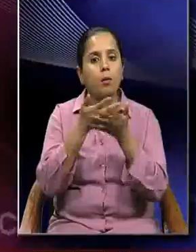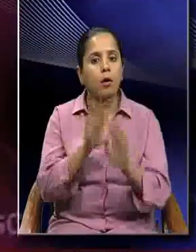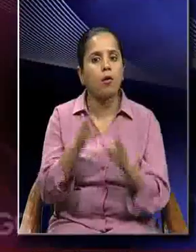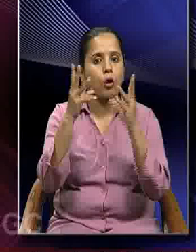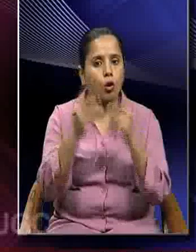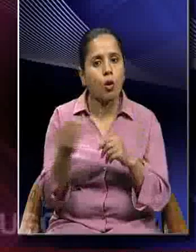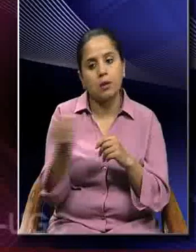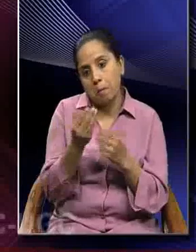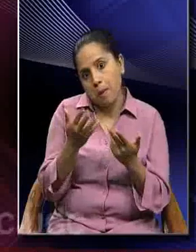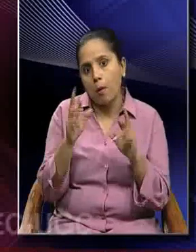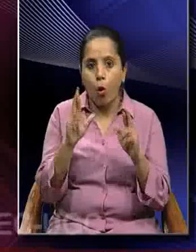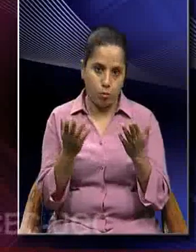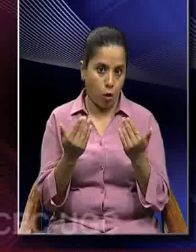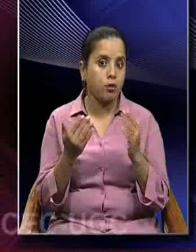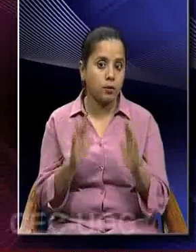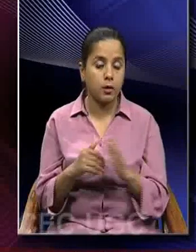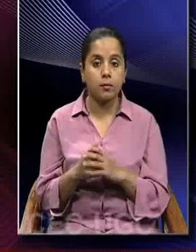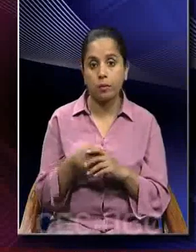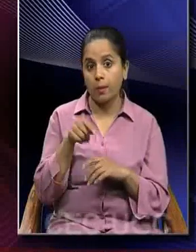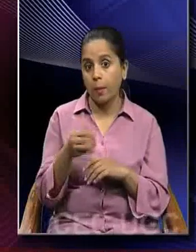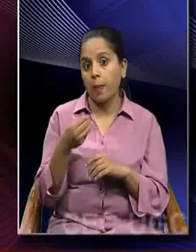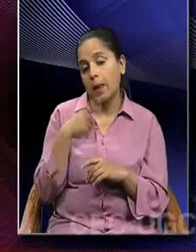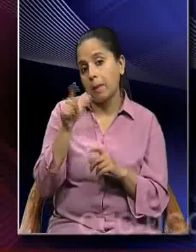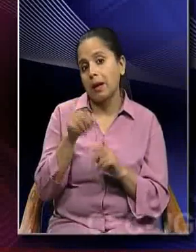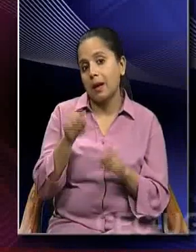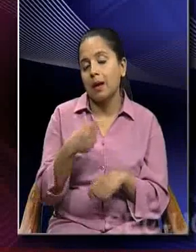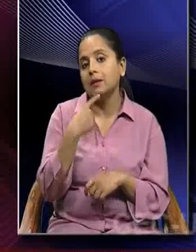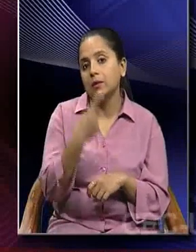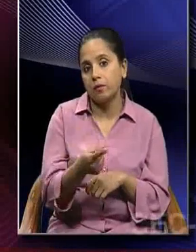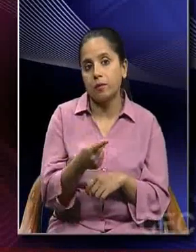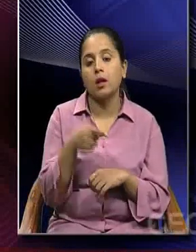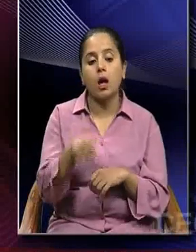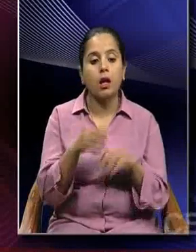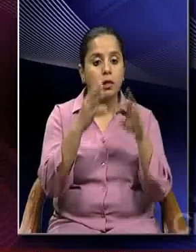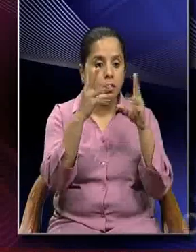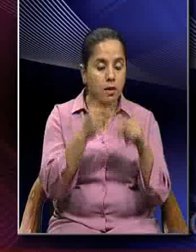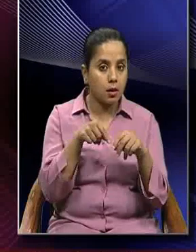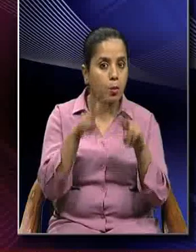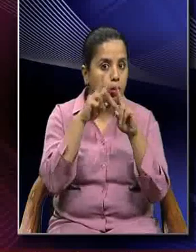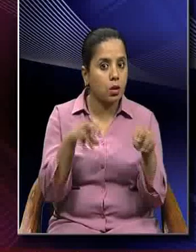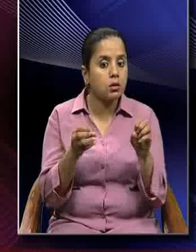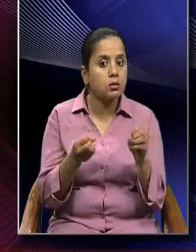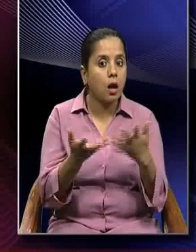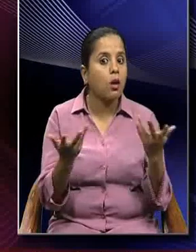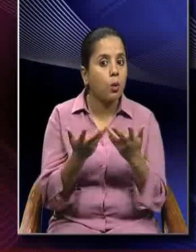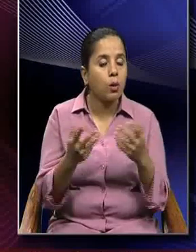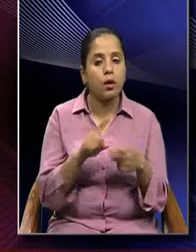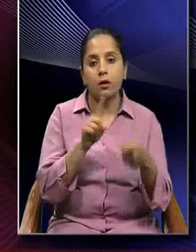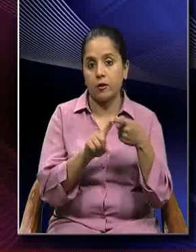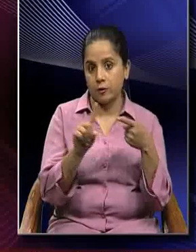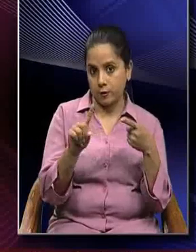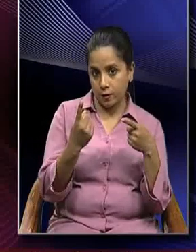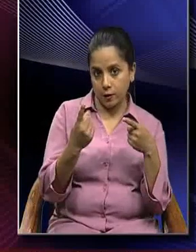of certainty. So, one can say that a quantitative researcher typically starts with number 1,